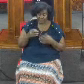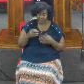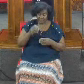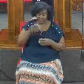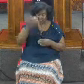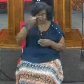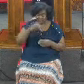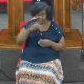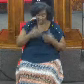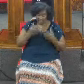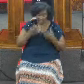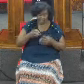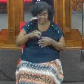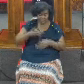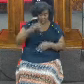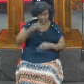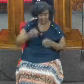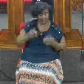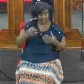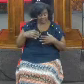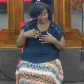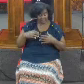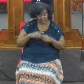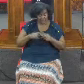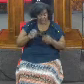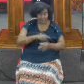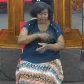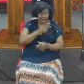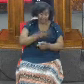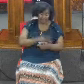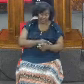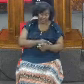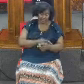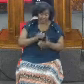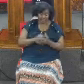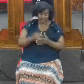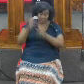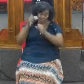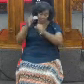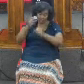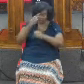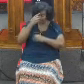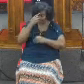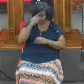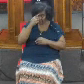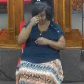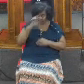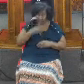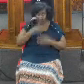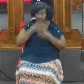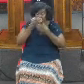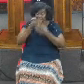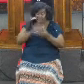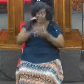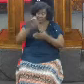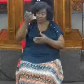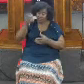you've not given us a spirit of fear, but of power and of a strong man. We confess that you're